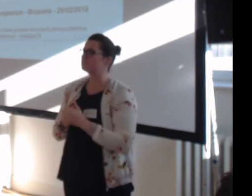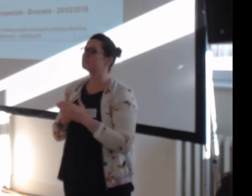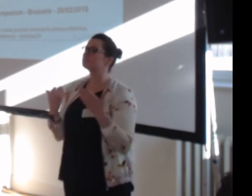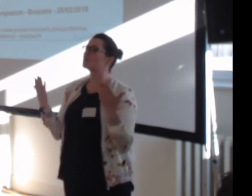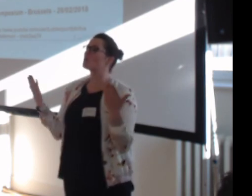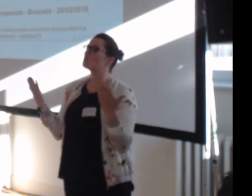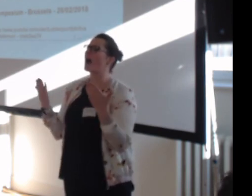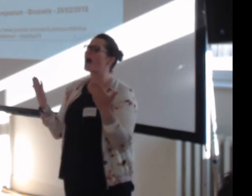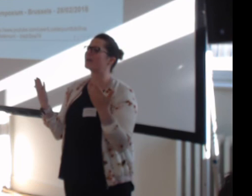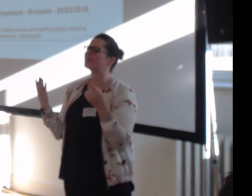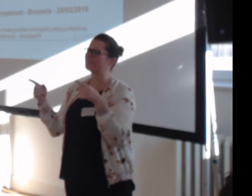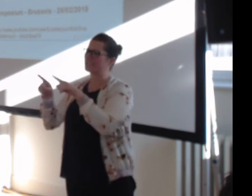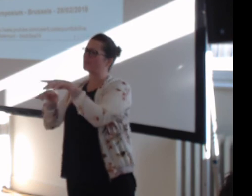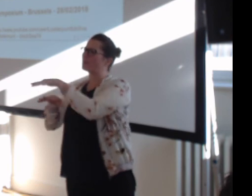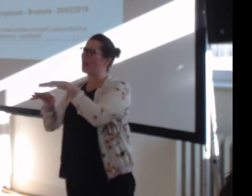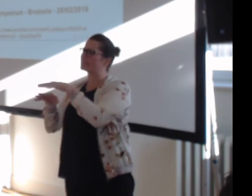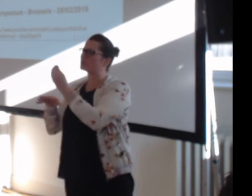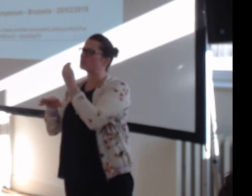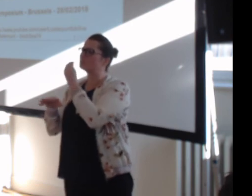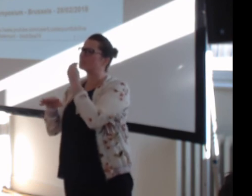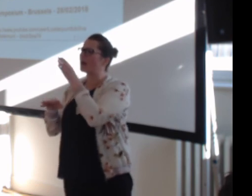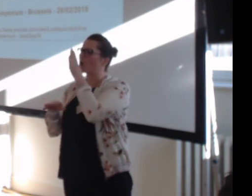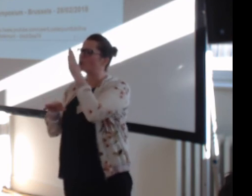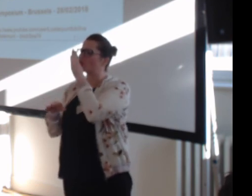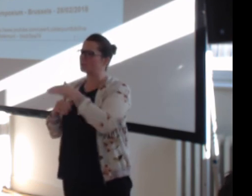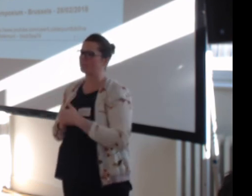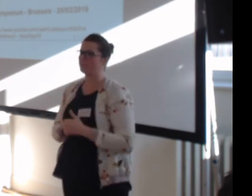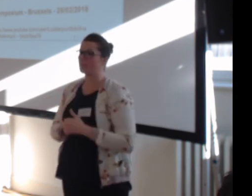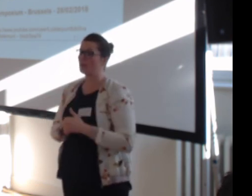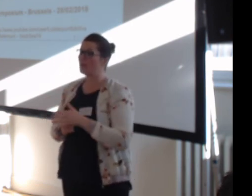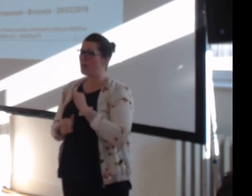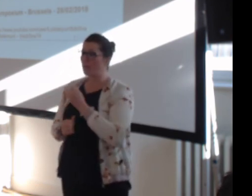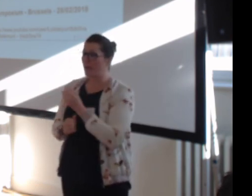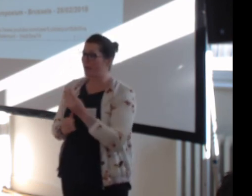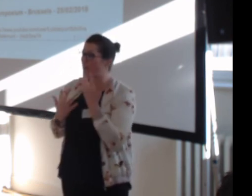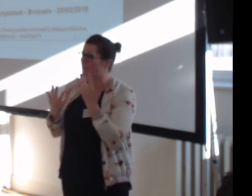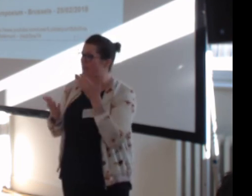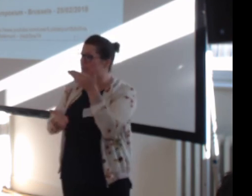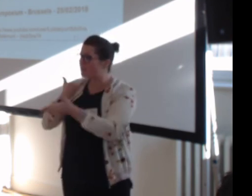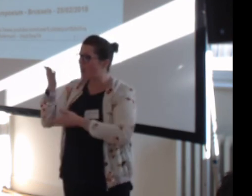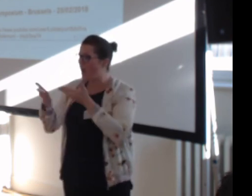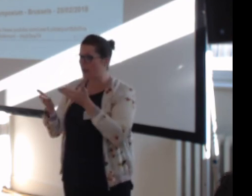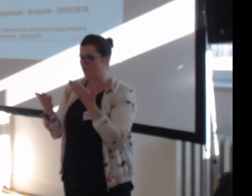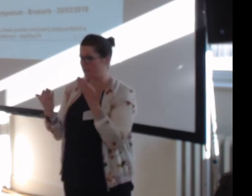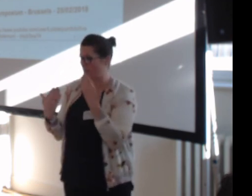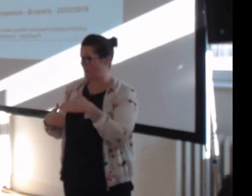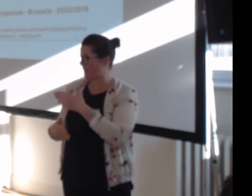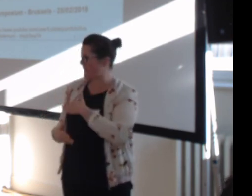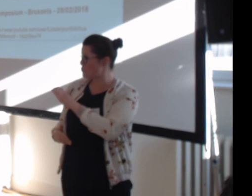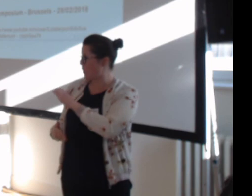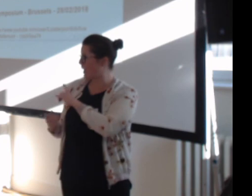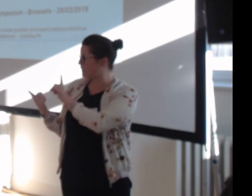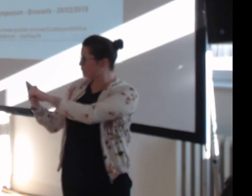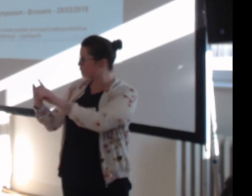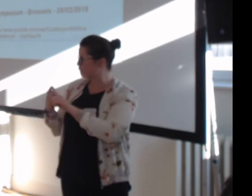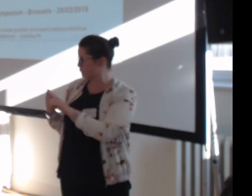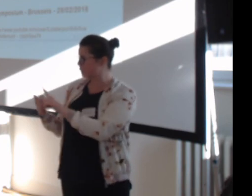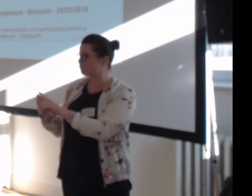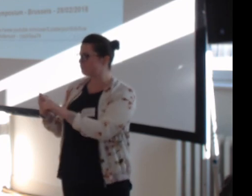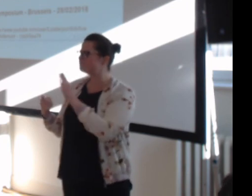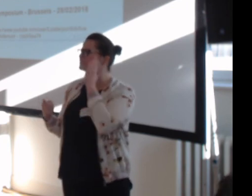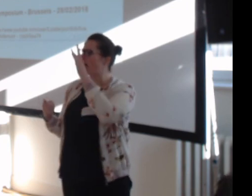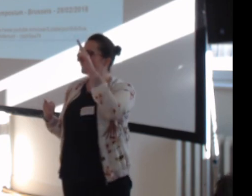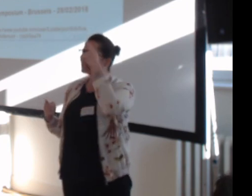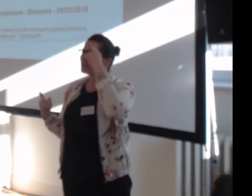held where we had lunch. If you have any practical questions, please ask my colleagues. You will